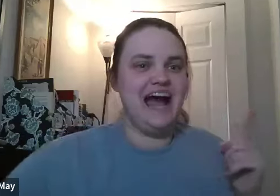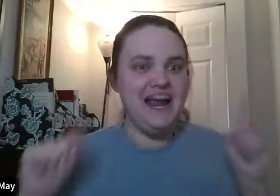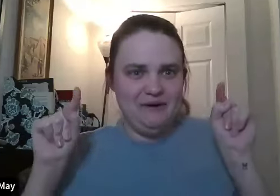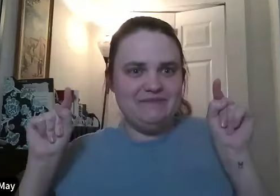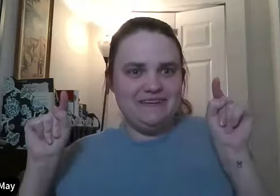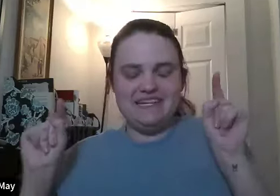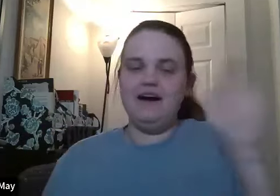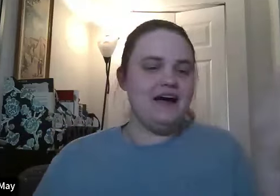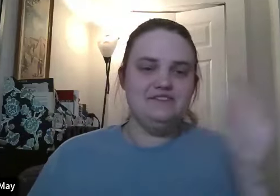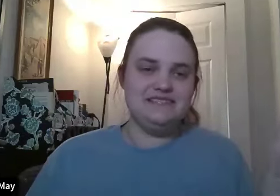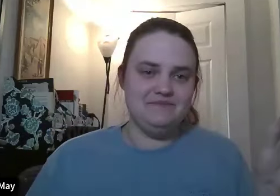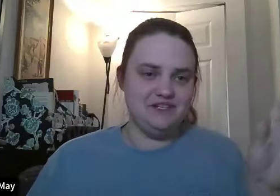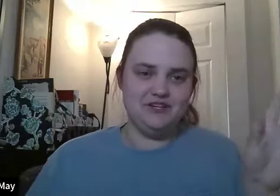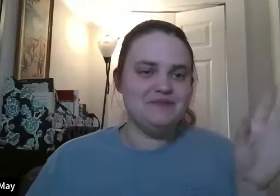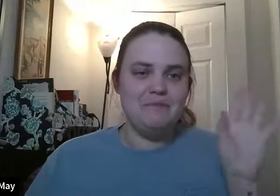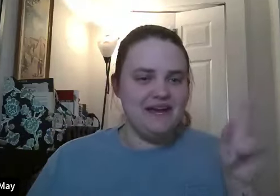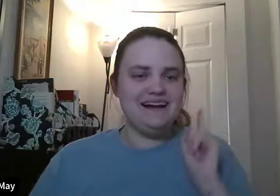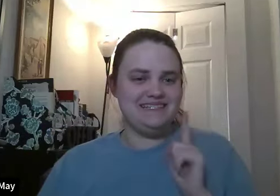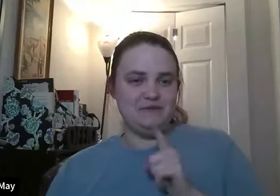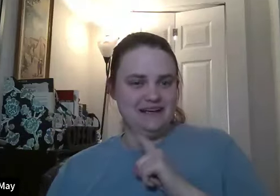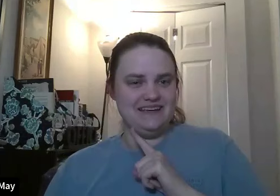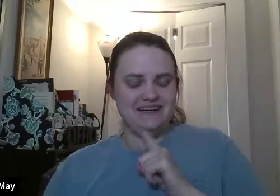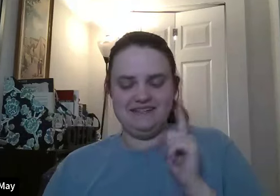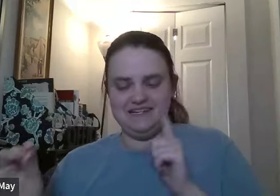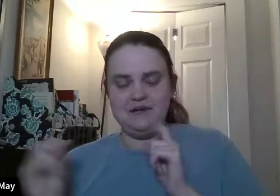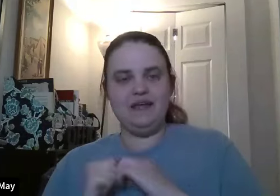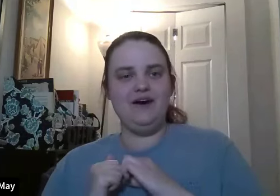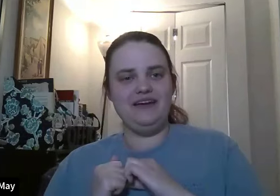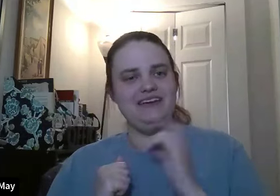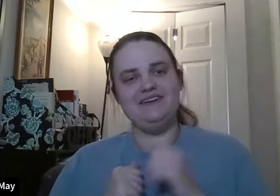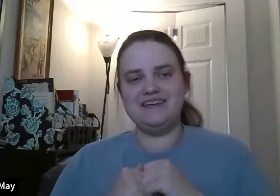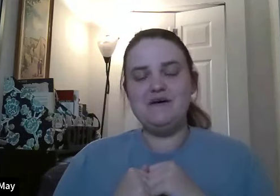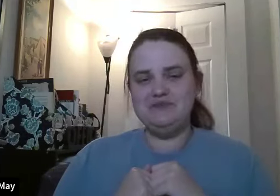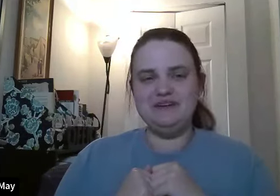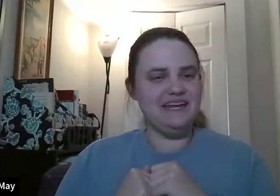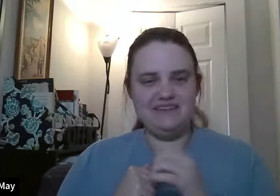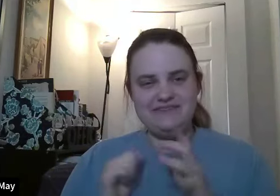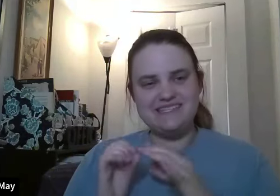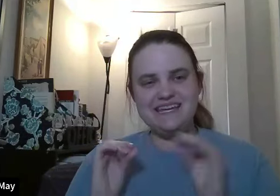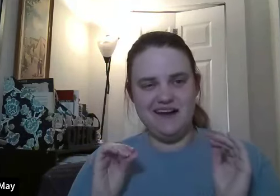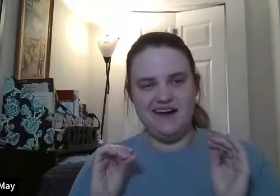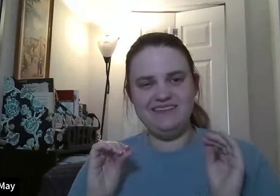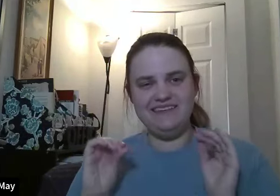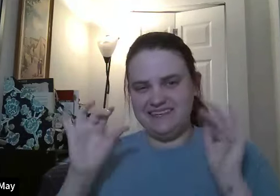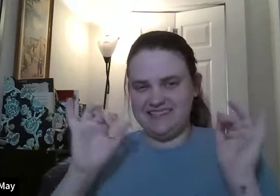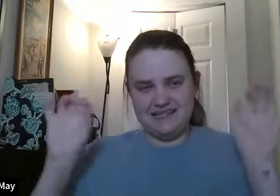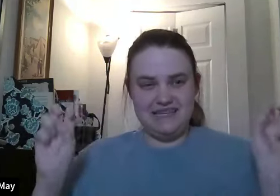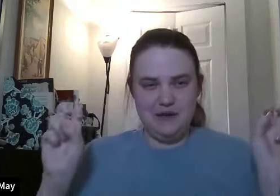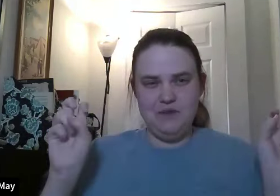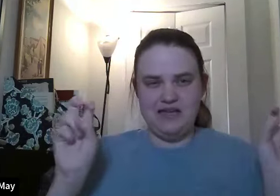I know what it means now. I do the same thing. Trust me. The minute I see a way a sign is done, I'm like, okay, yeah, no, that's how I'm doing it. Even if it's like not like the exact same as